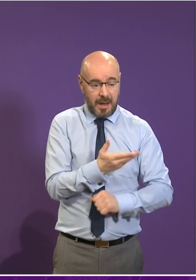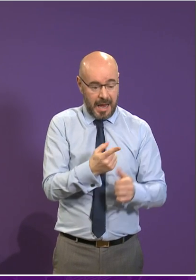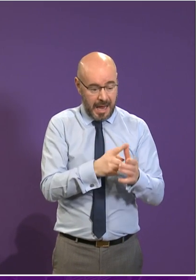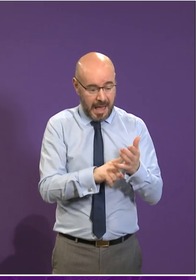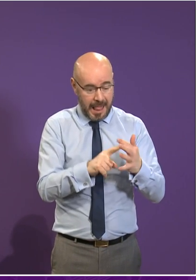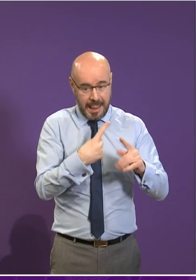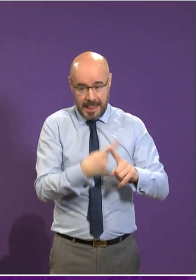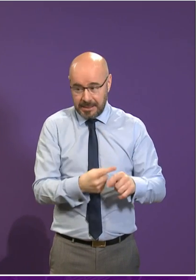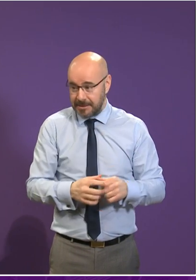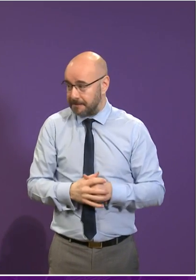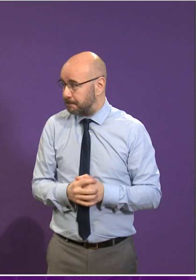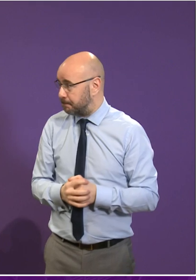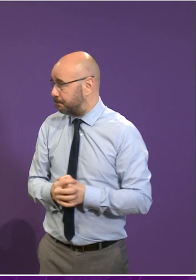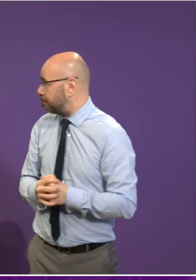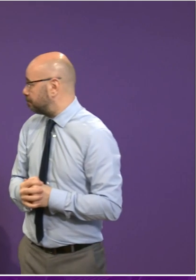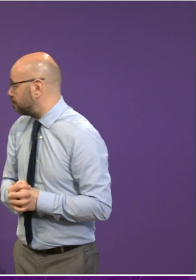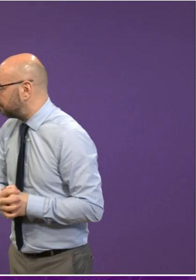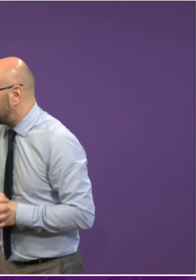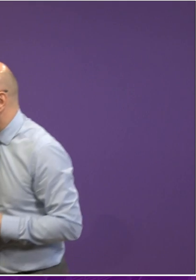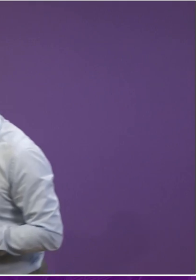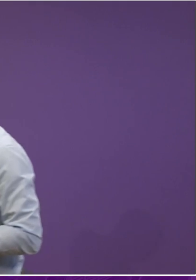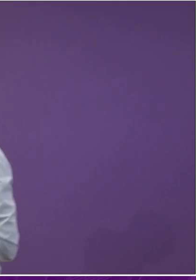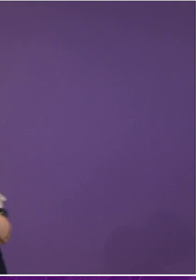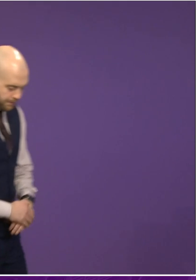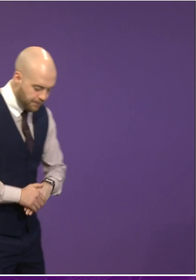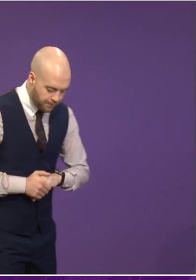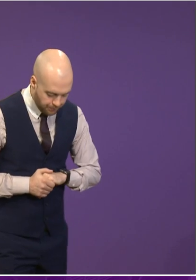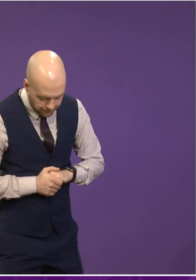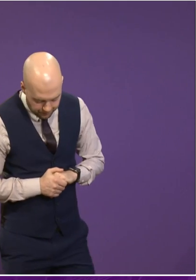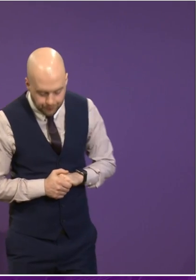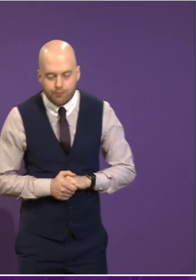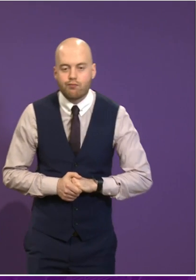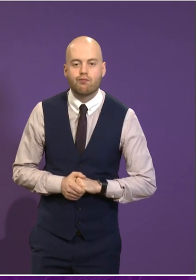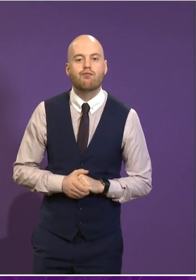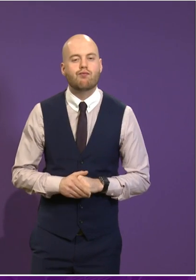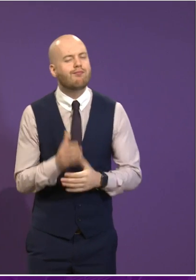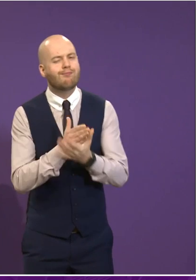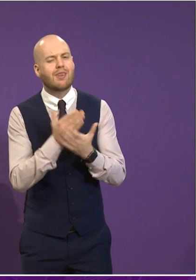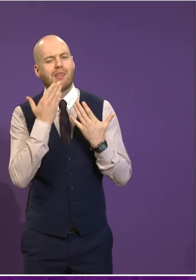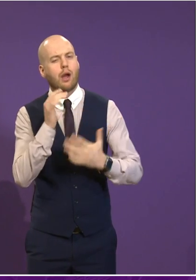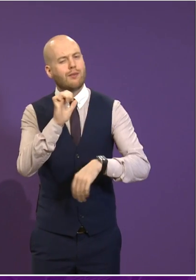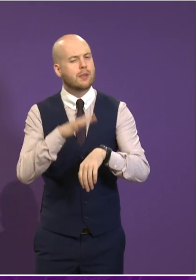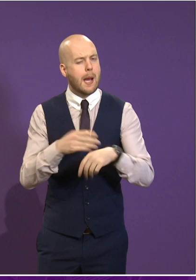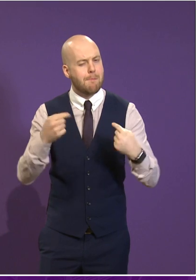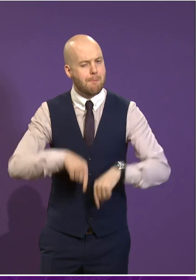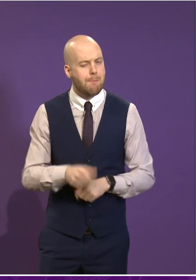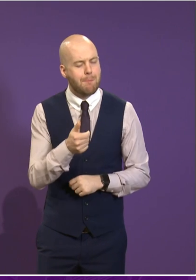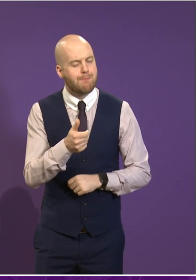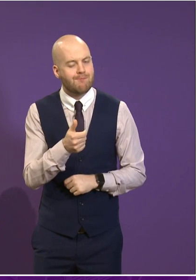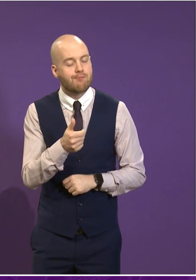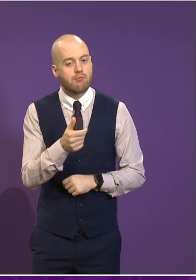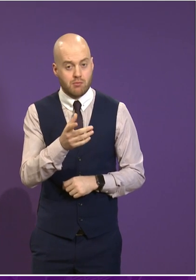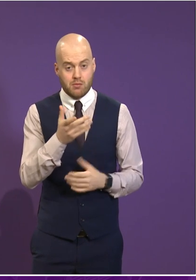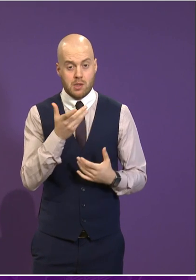Thank you, Convener. And good morning, Minister. Good morning, Cabinet Secretary. Thank you for your time this morning. Cabinet Secretary, I complimented this government